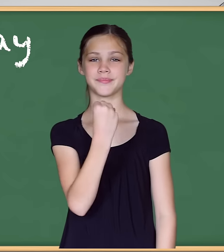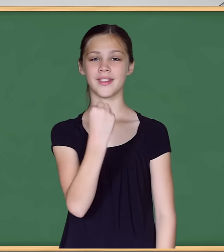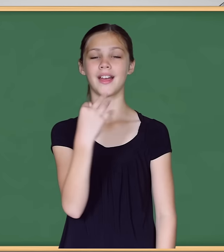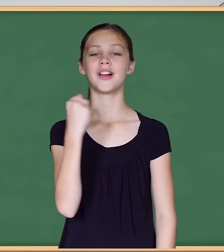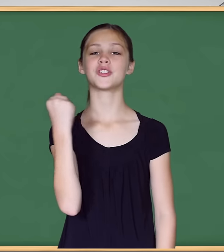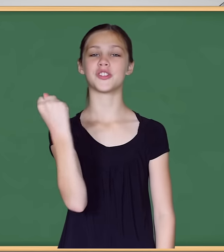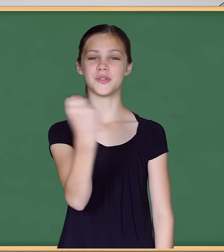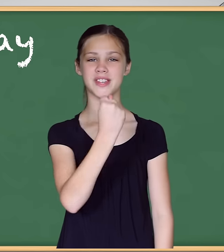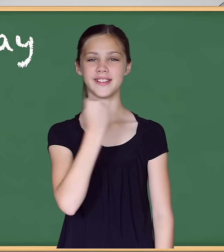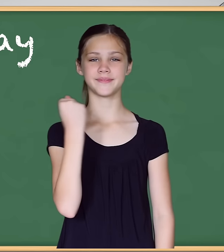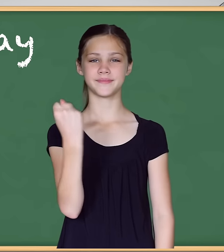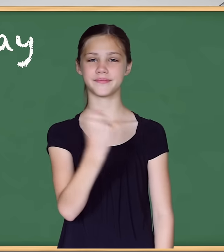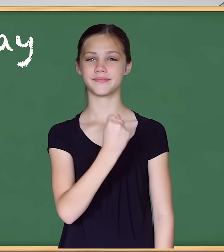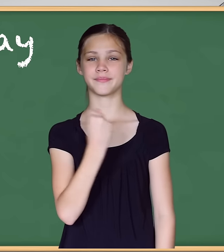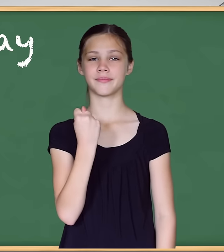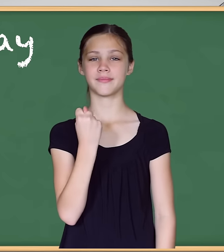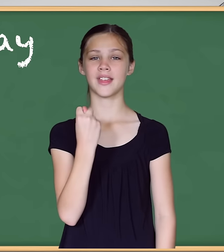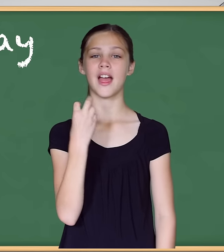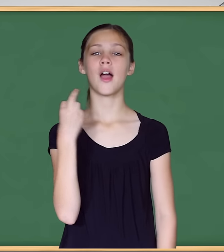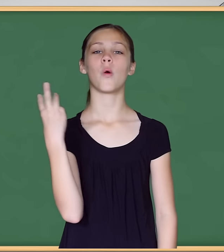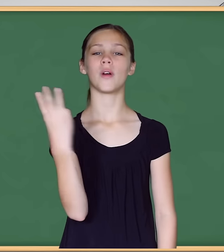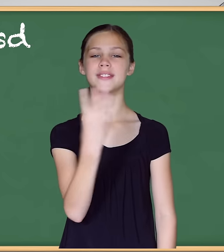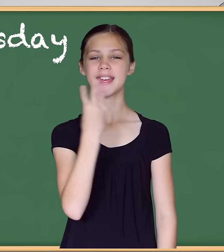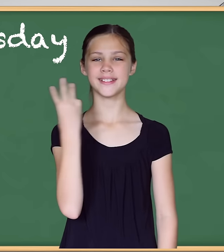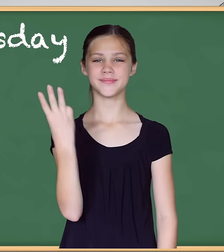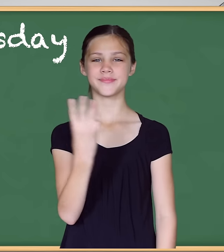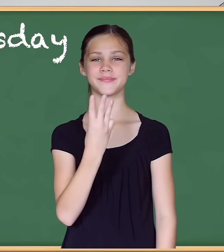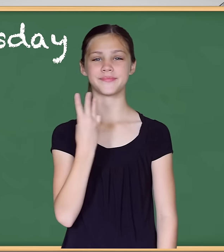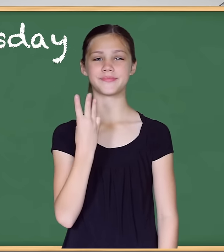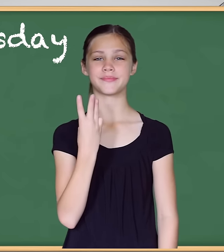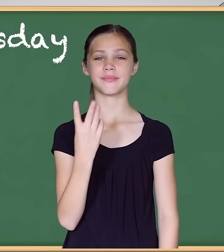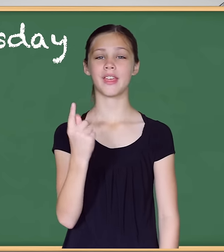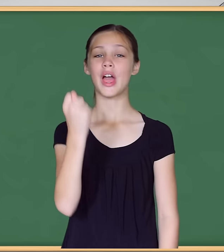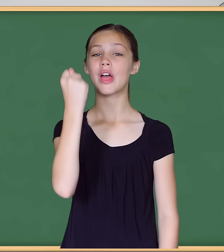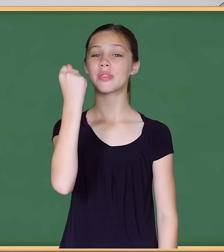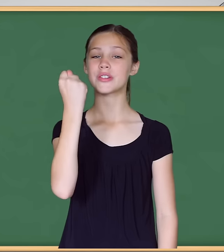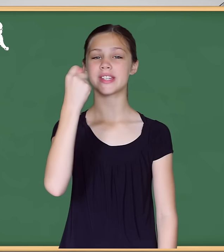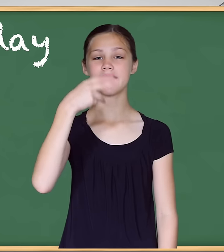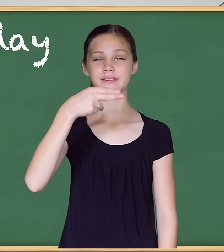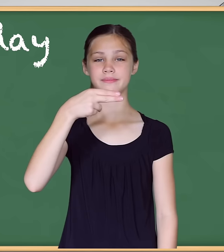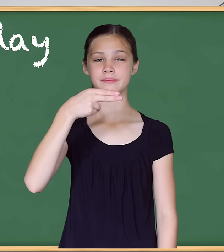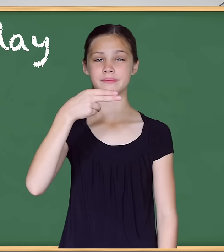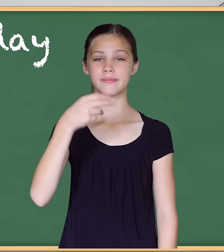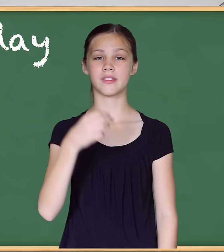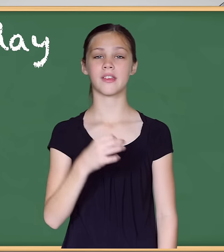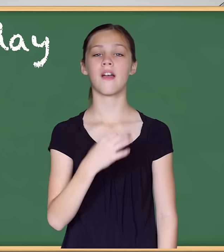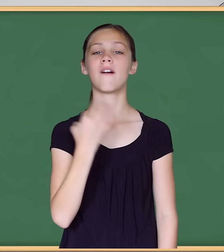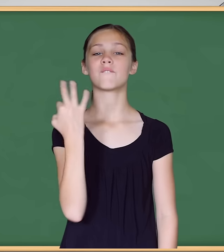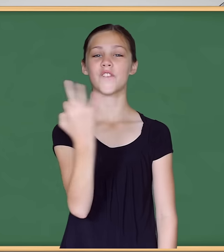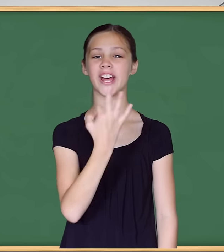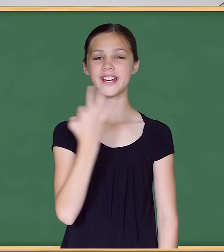Monday, Tuesday, Wednesday, Thursday, Friday,